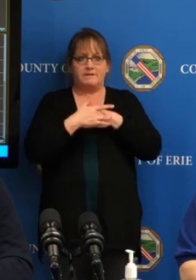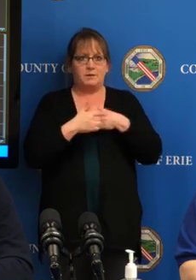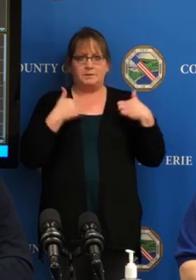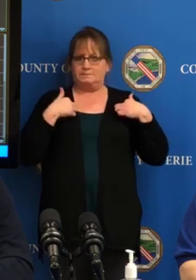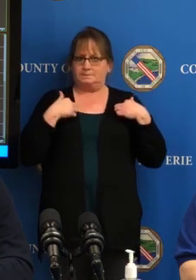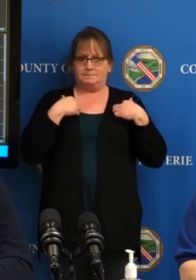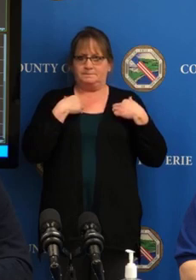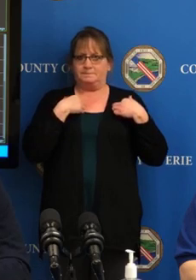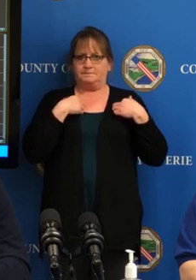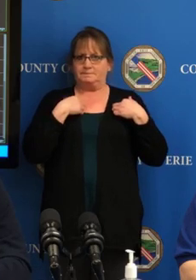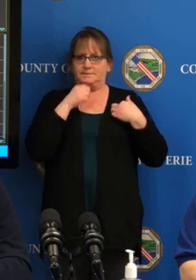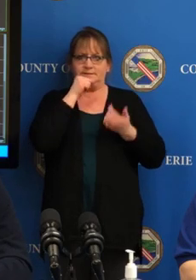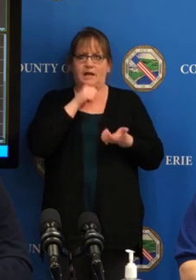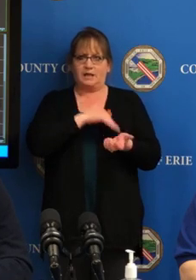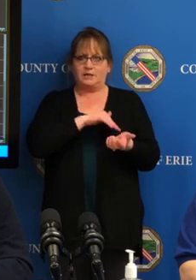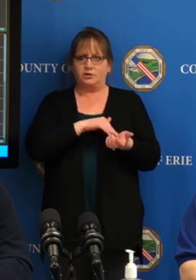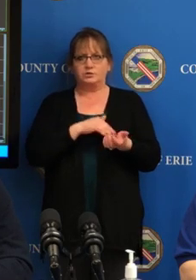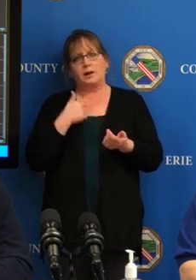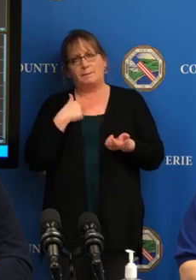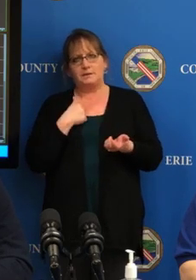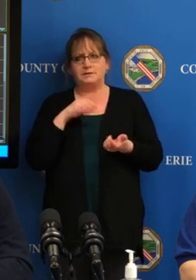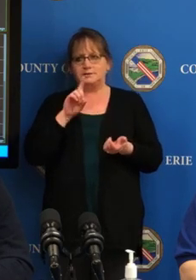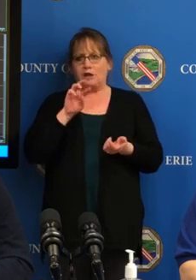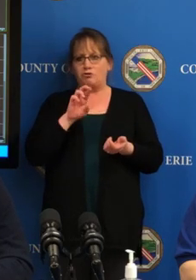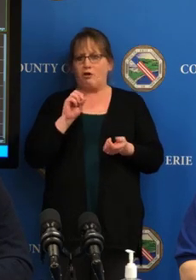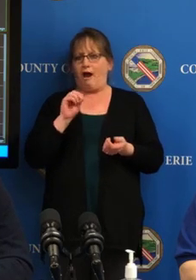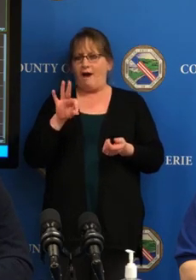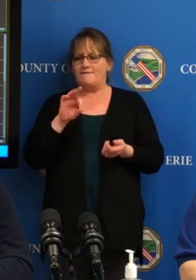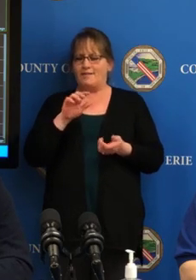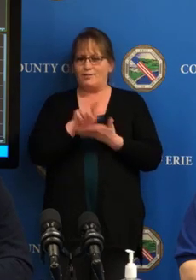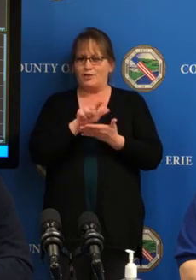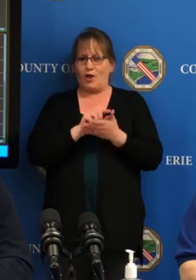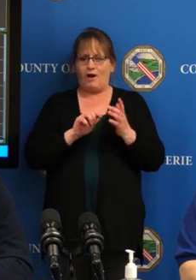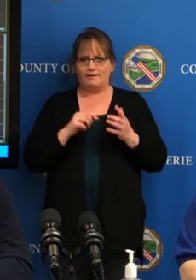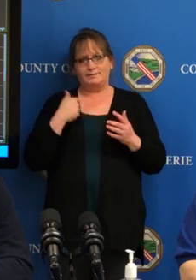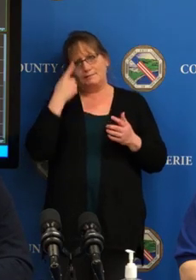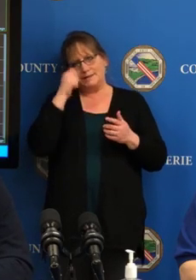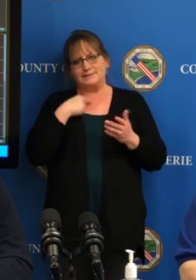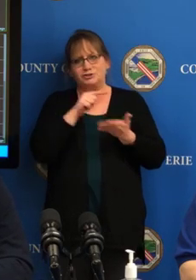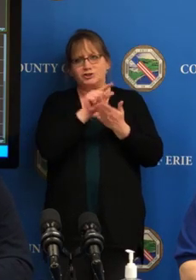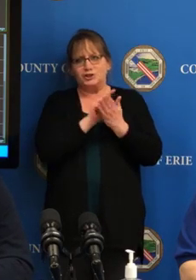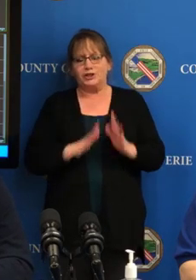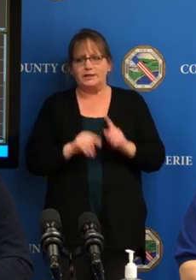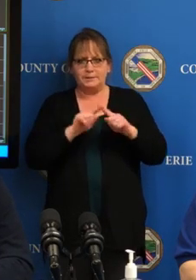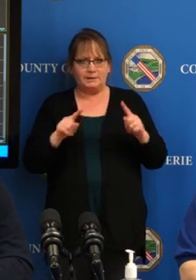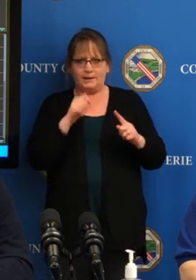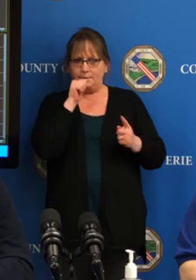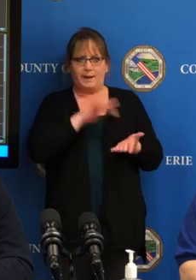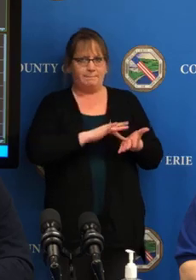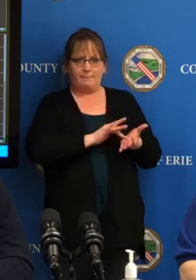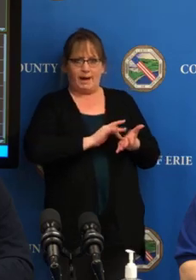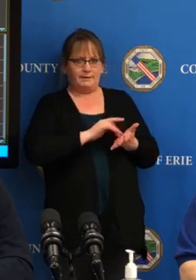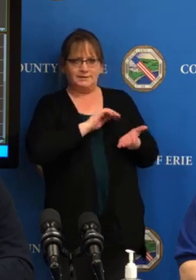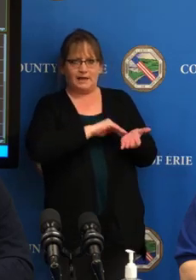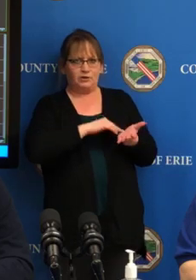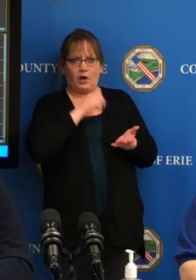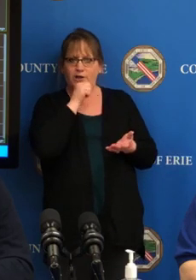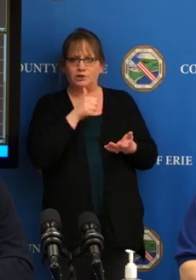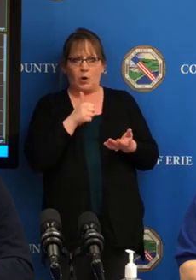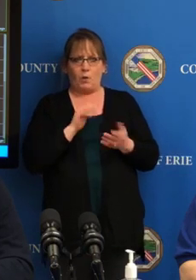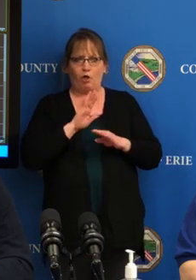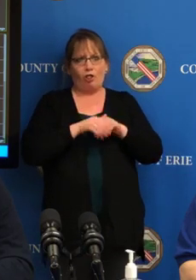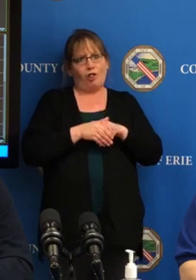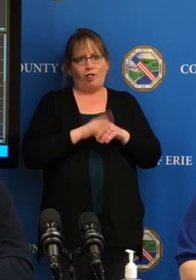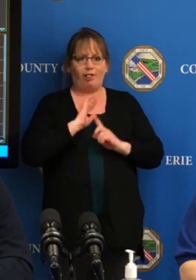doctor. I'm a doctor of law, as it is, because I'm an attorney, but I'm not a medical doctor, and I do not play one on TV. So I'm going to tell you